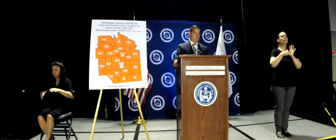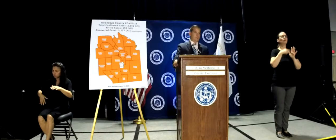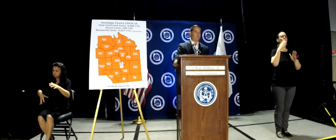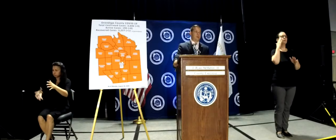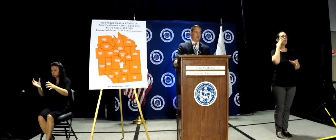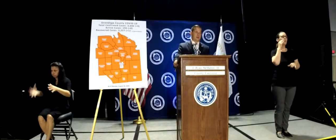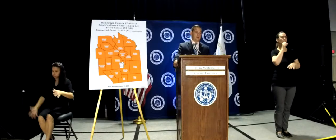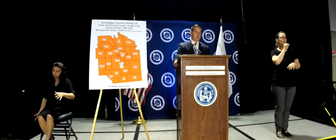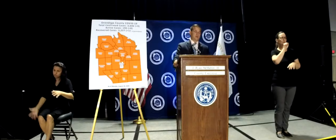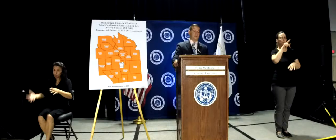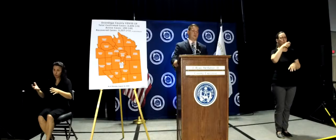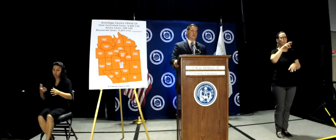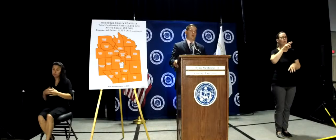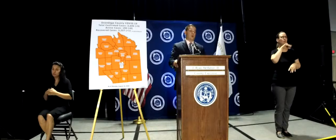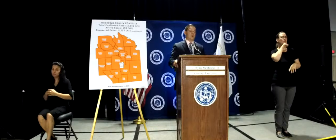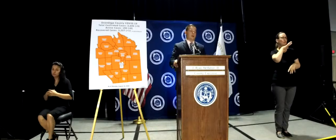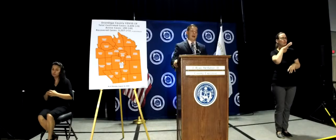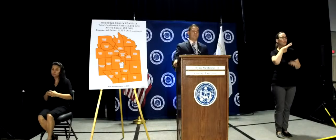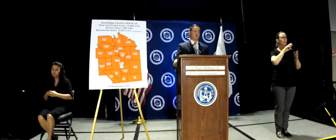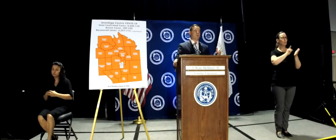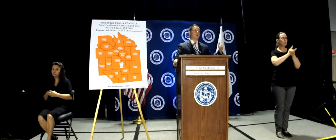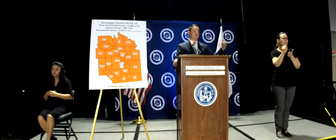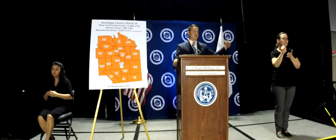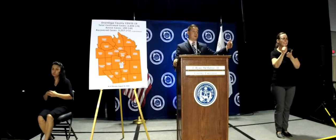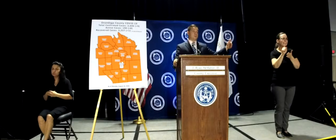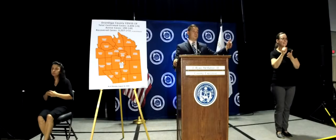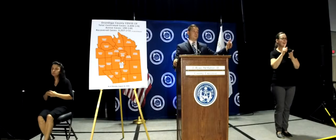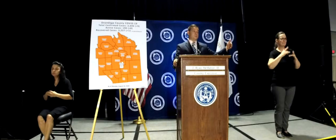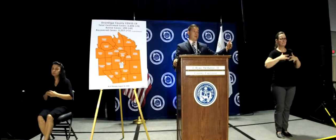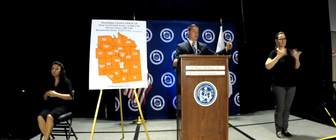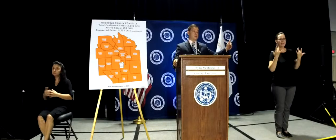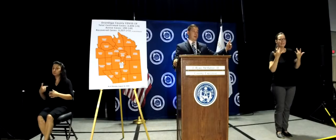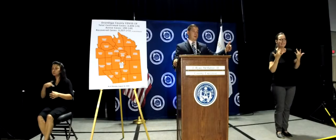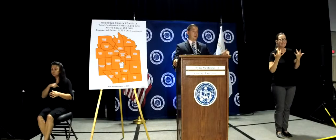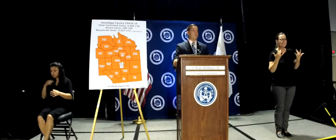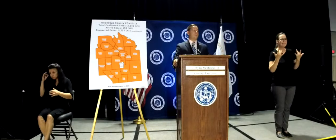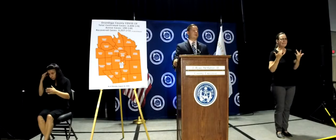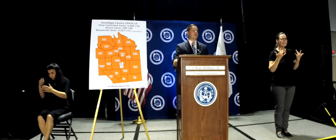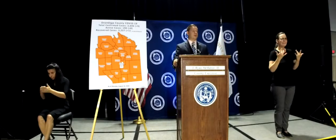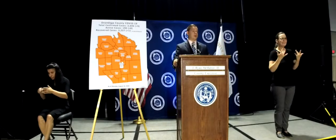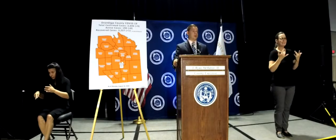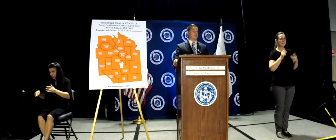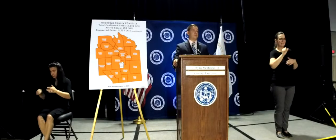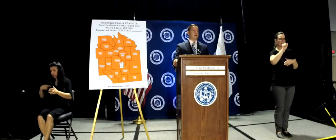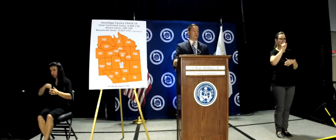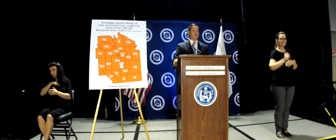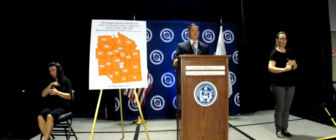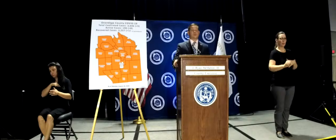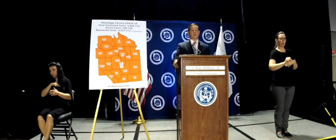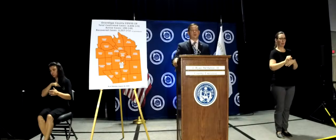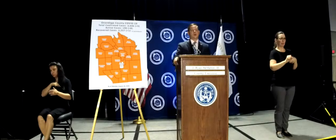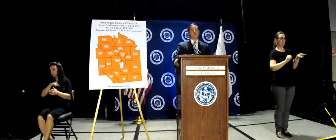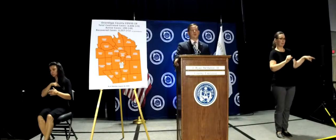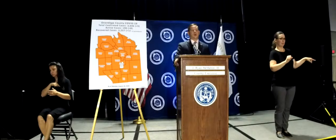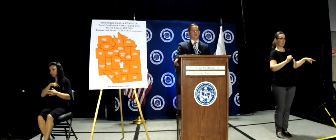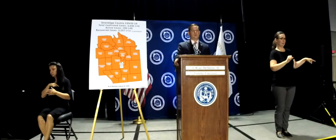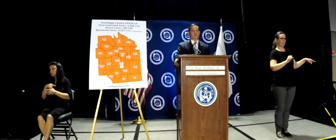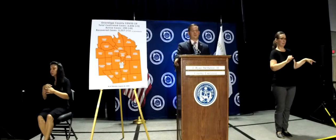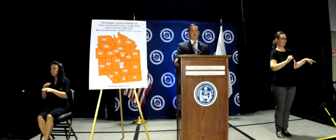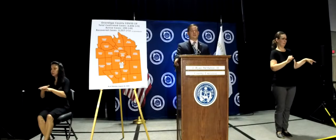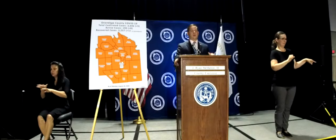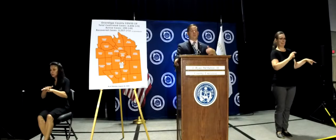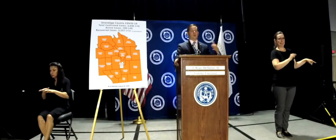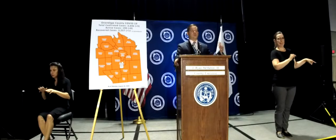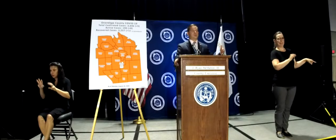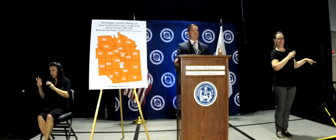limb, big deal, and so might not be a big deal downstate. Big deal here for many reasons. So these